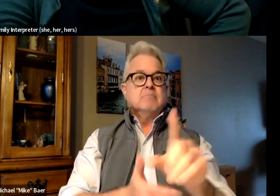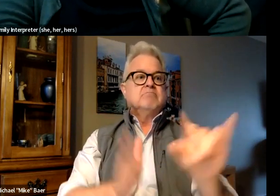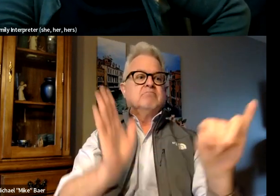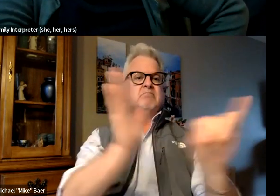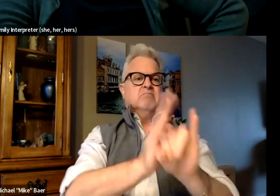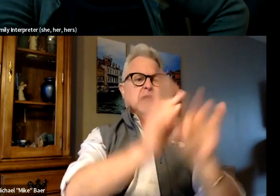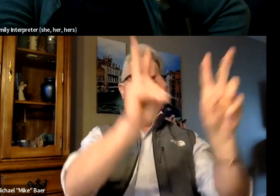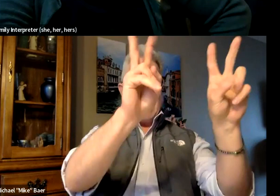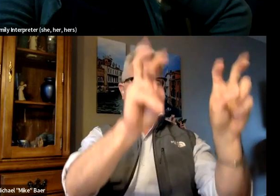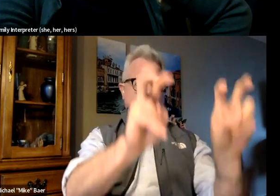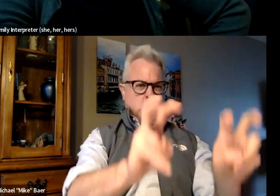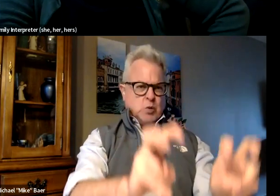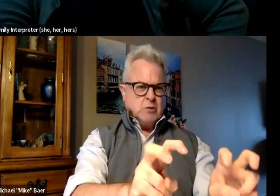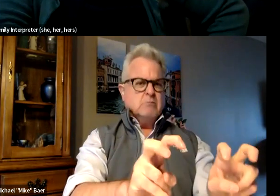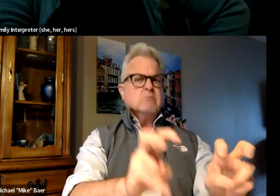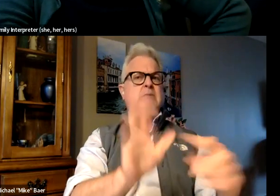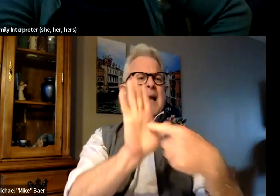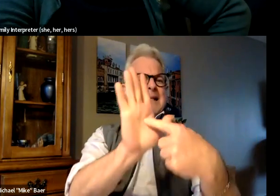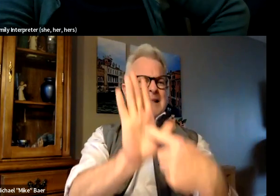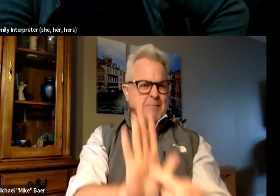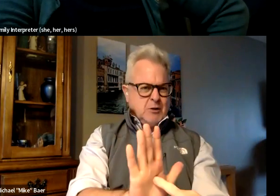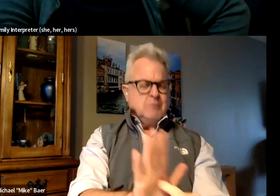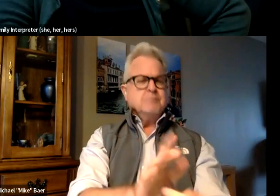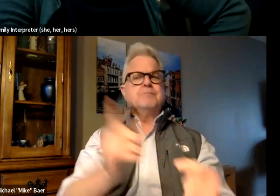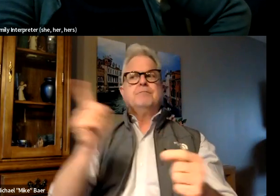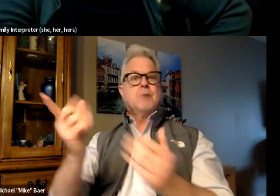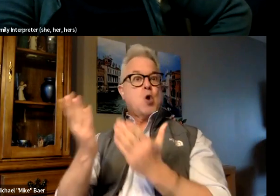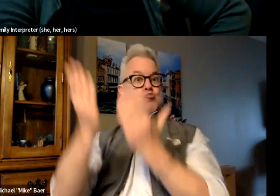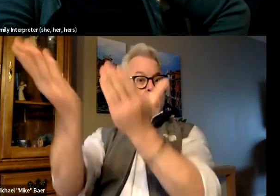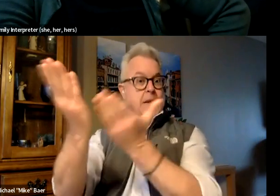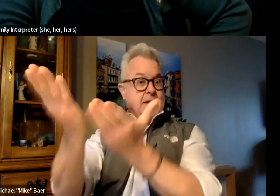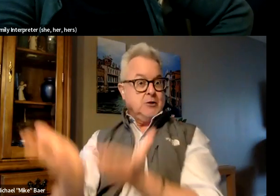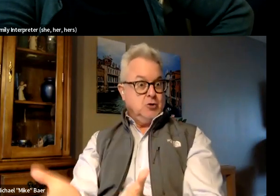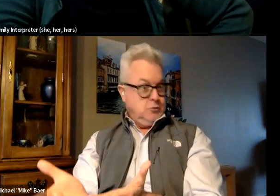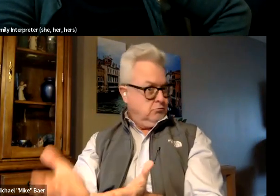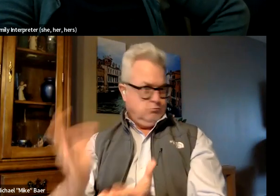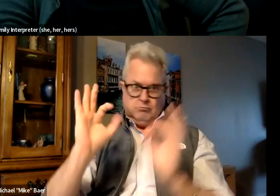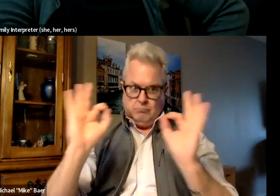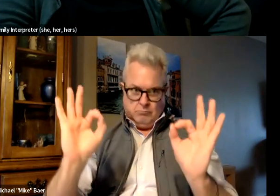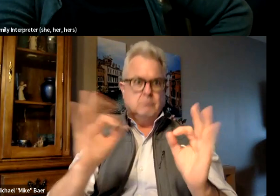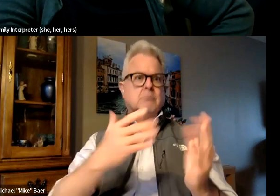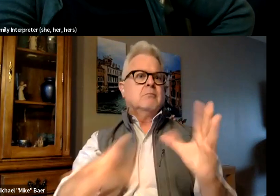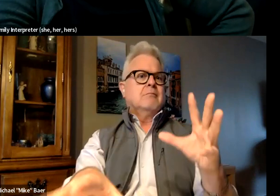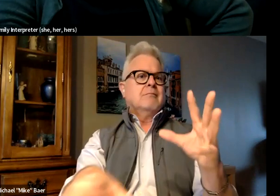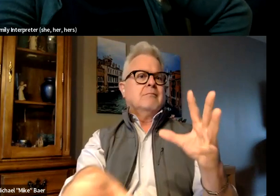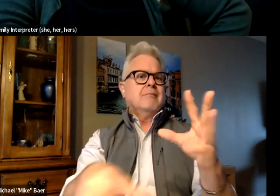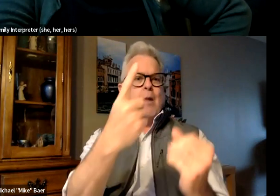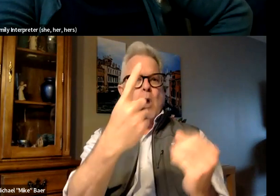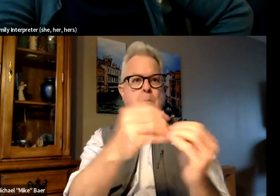suggestion for your document. All of the issues you identify, the examples there, any recommendations, that format is